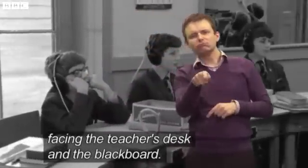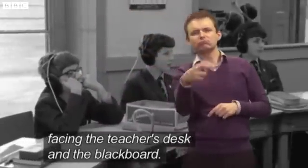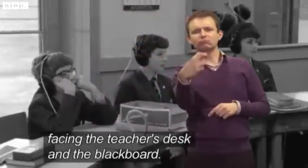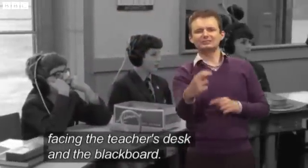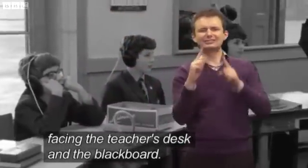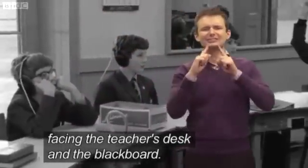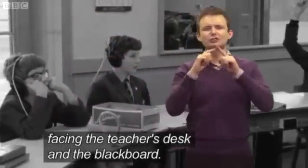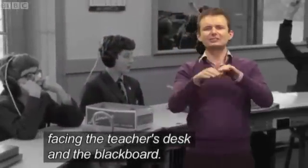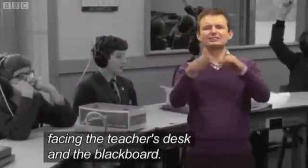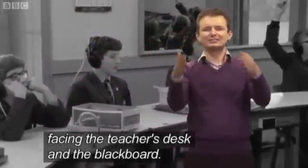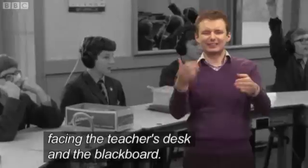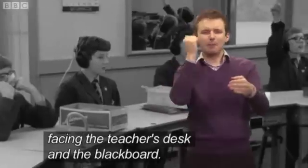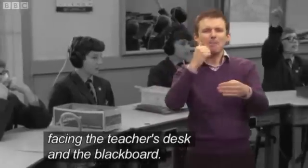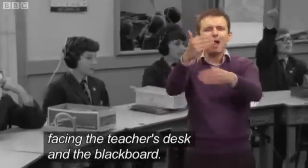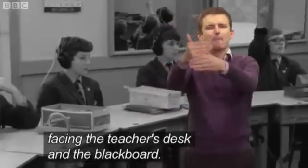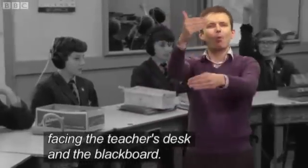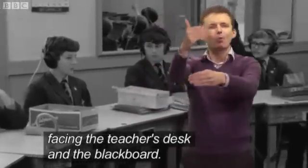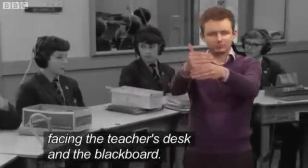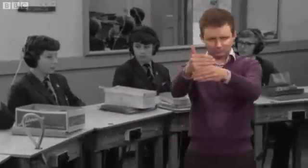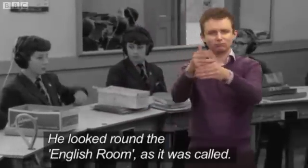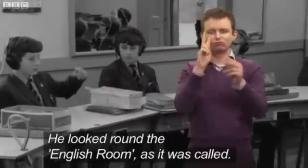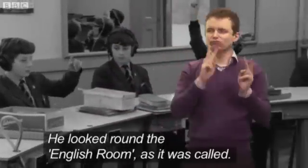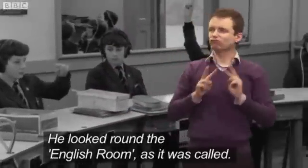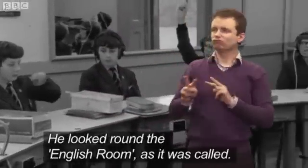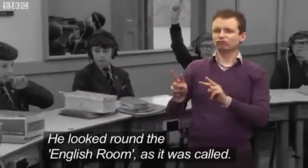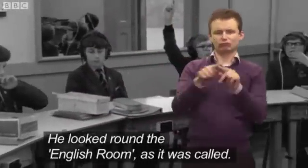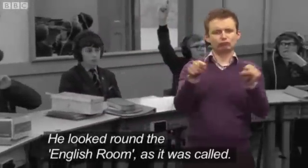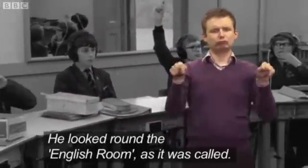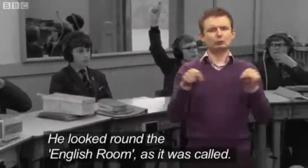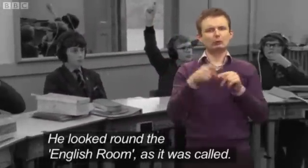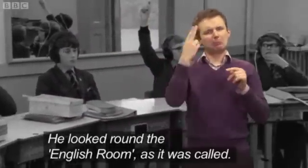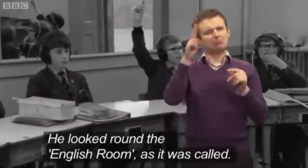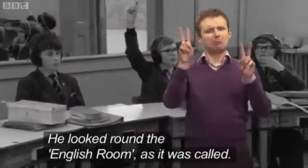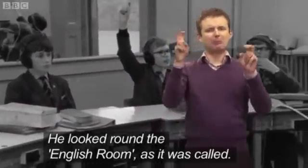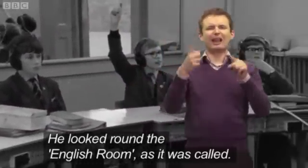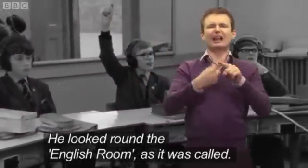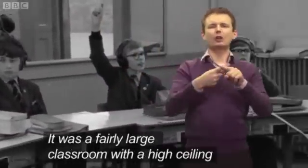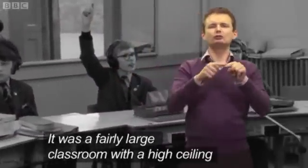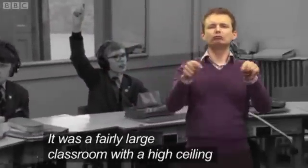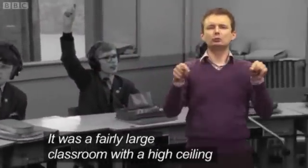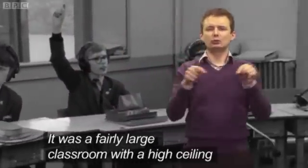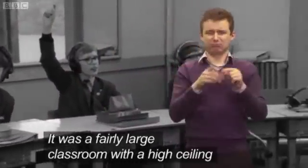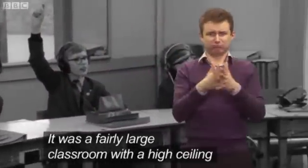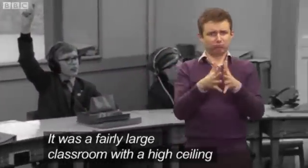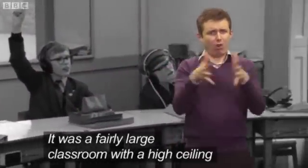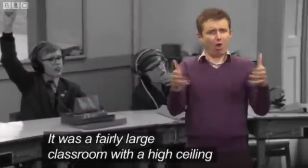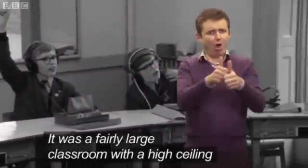teacher's desk and the blackboard. He looked round the English room, as it was called. It was a fairly large classroom with a high